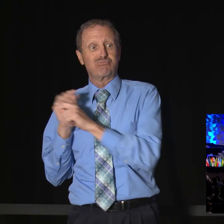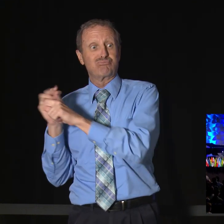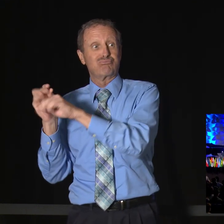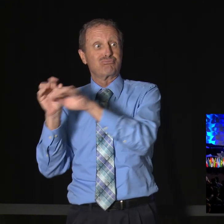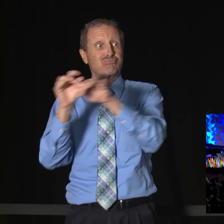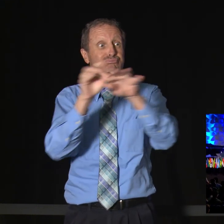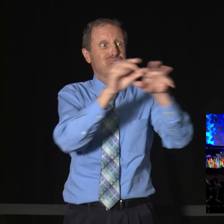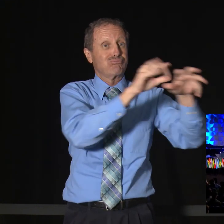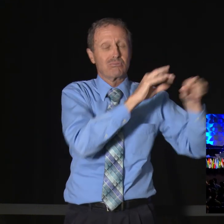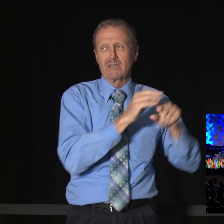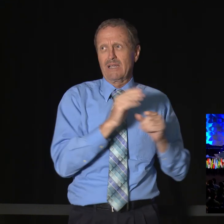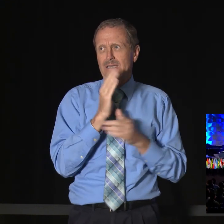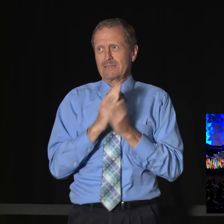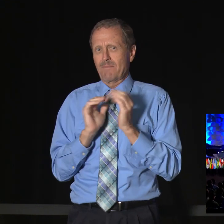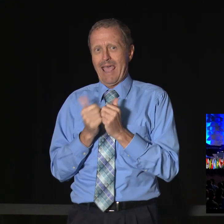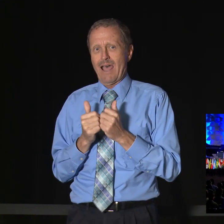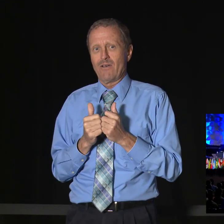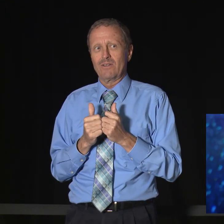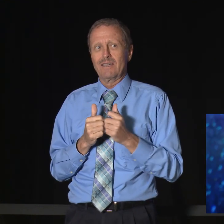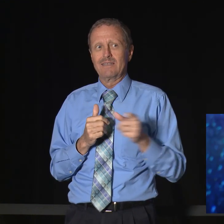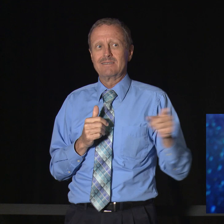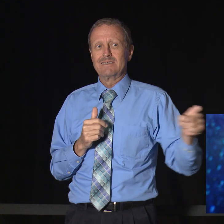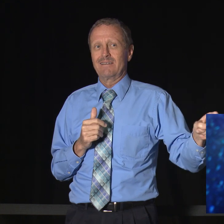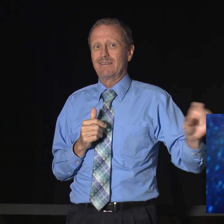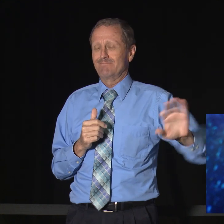somehow that God's hand was on David.